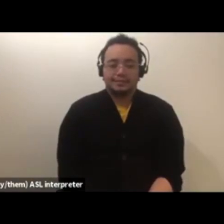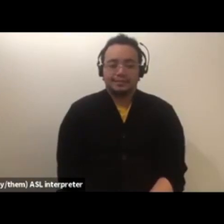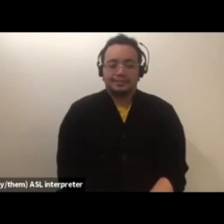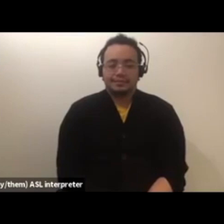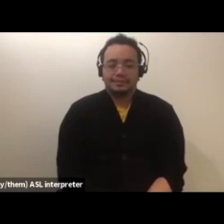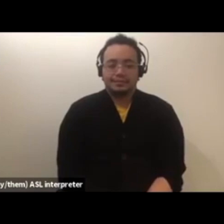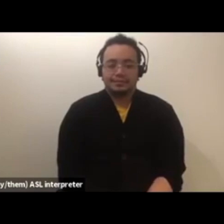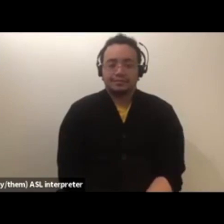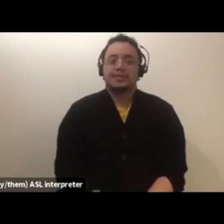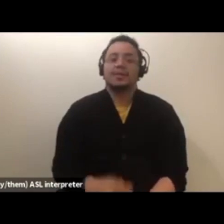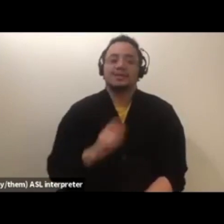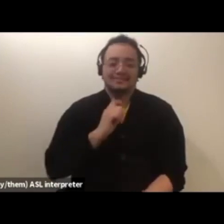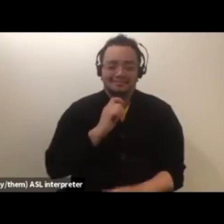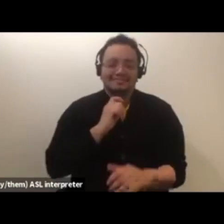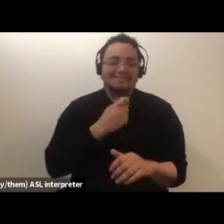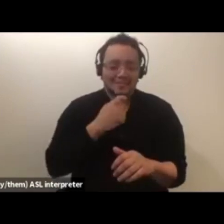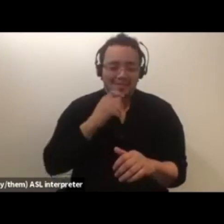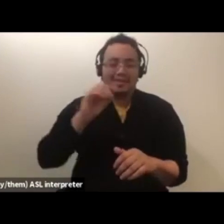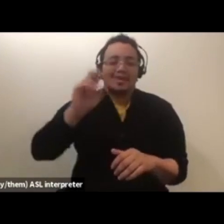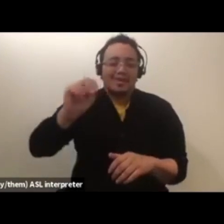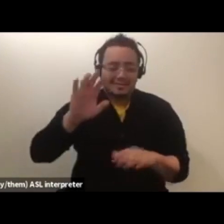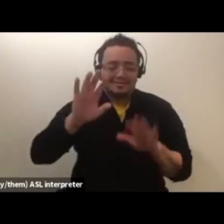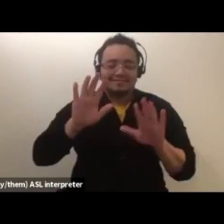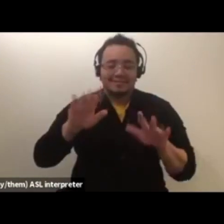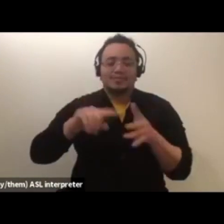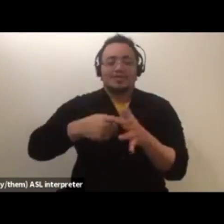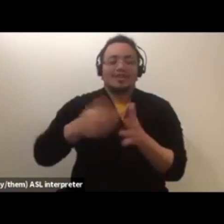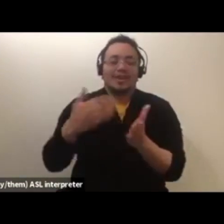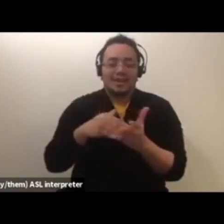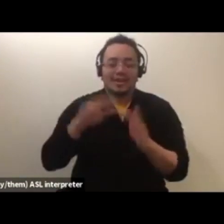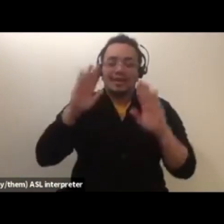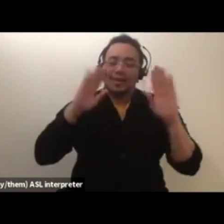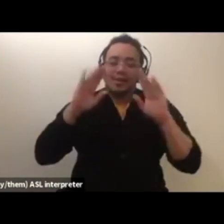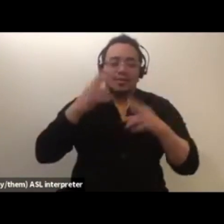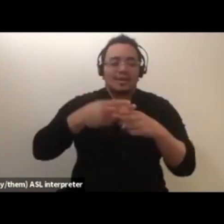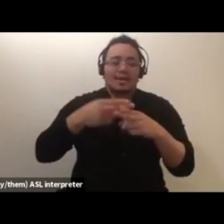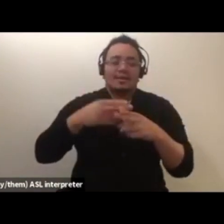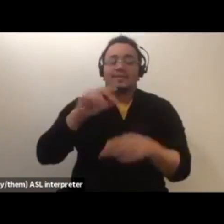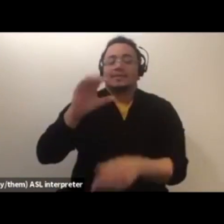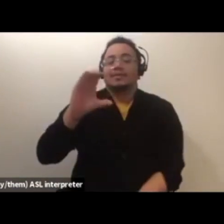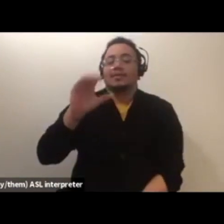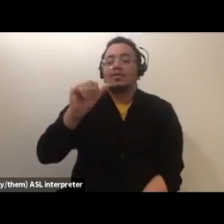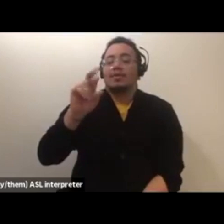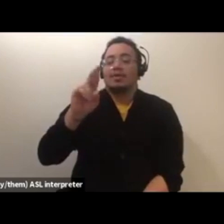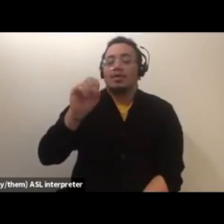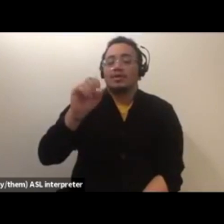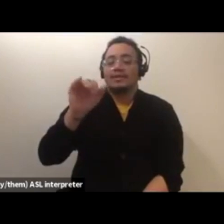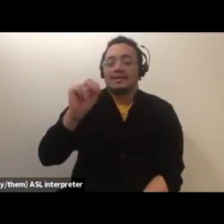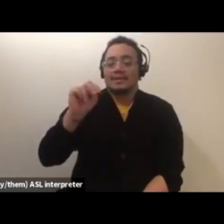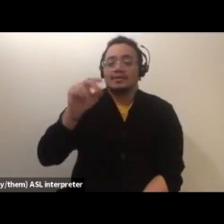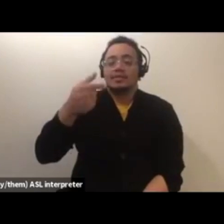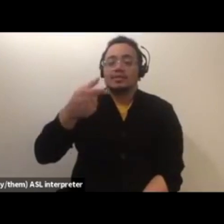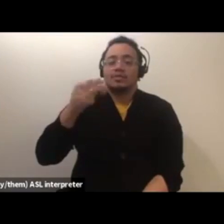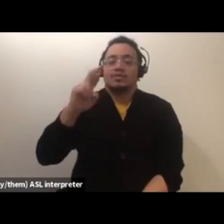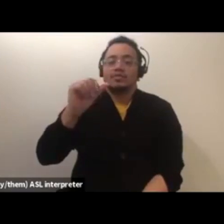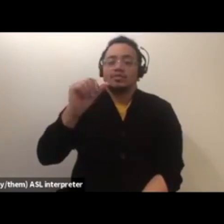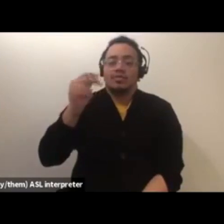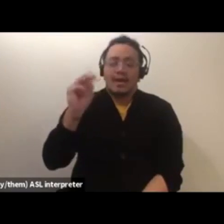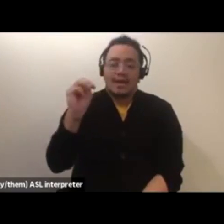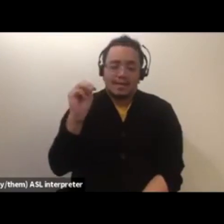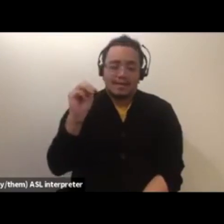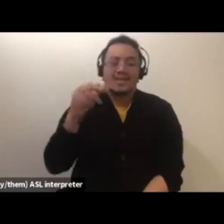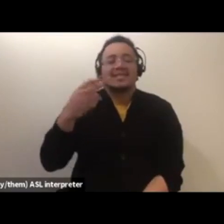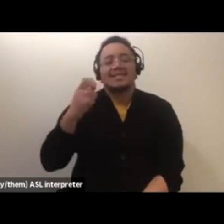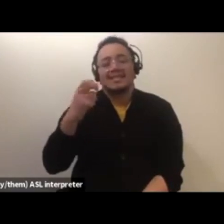Okay, let me start over. Hi, everyone. My name is Carson Graham. I am he, him, his is my pronouns. I am